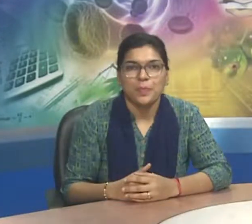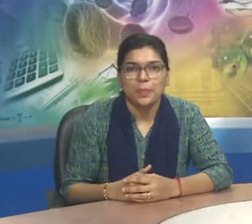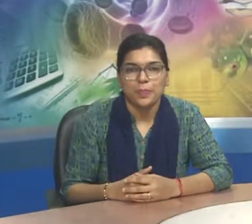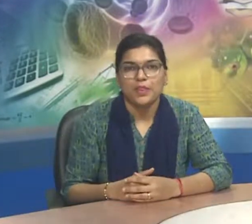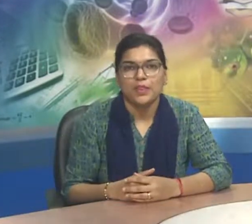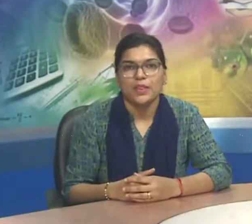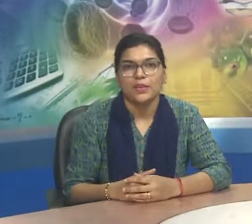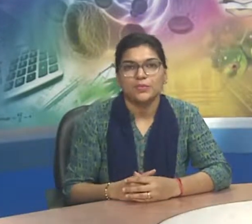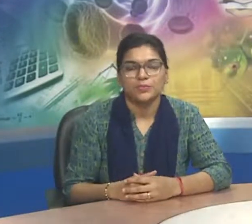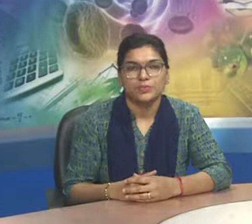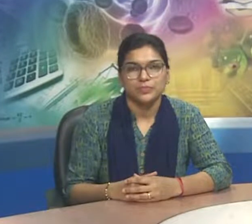by humans.